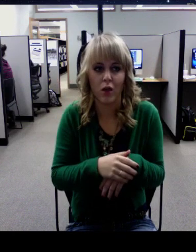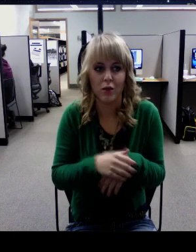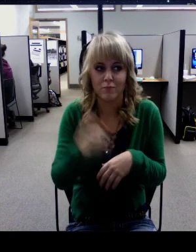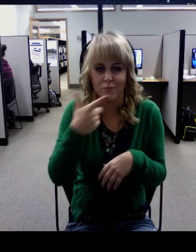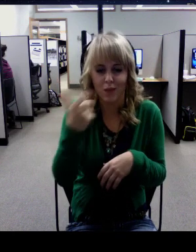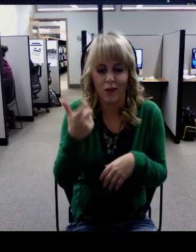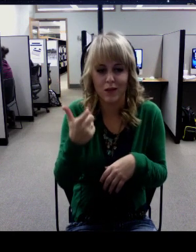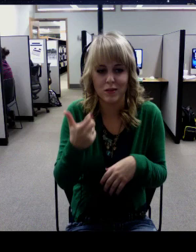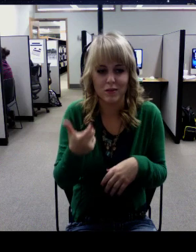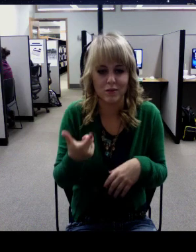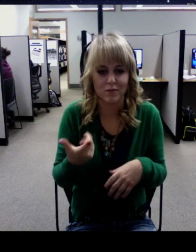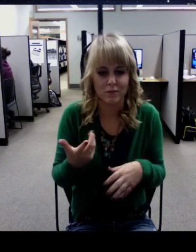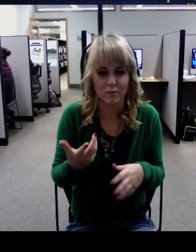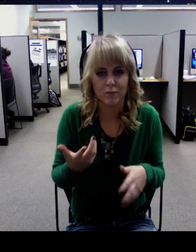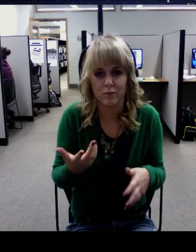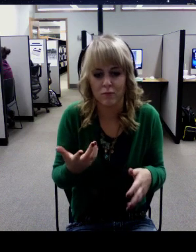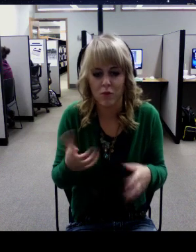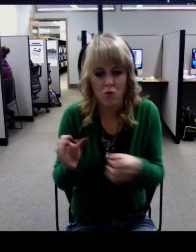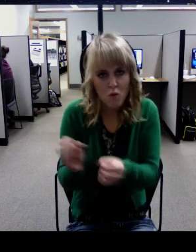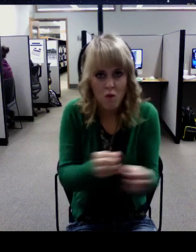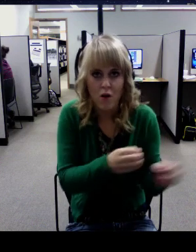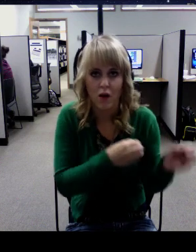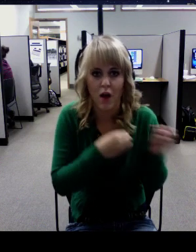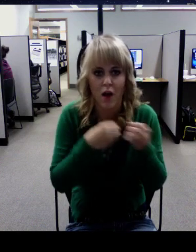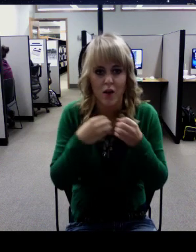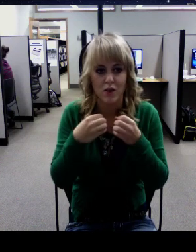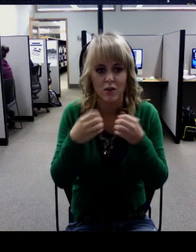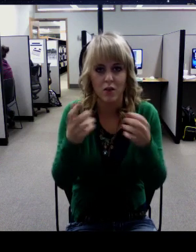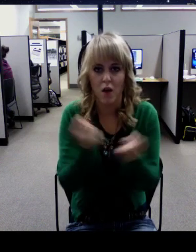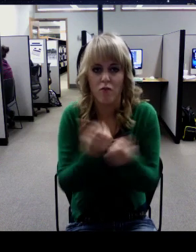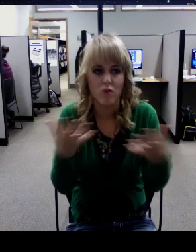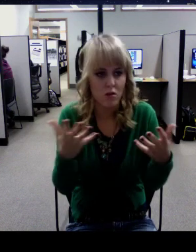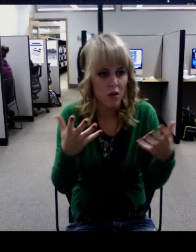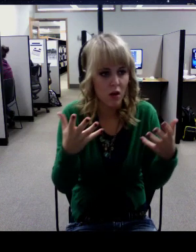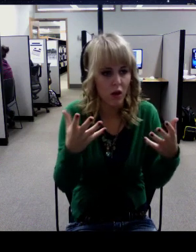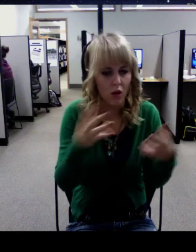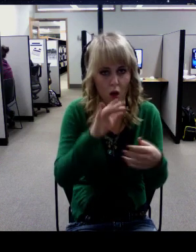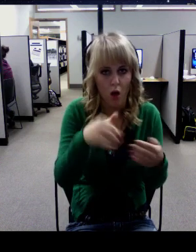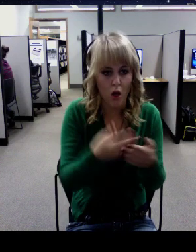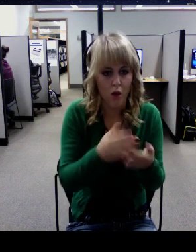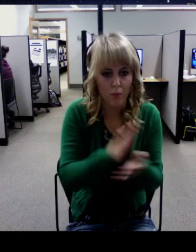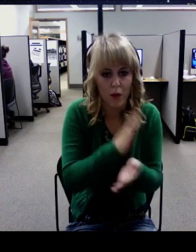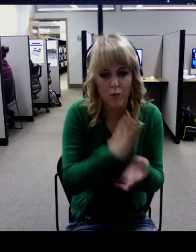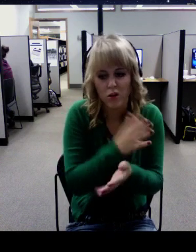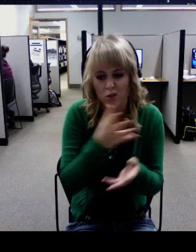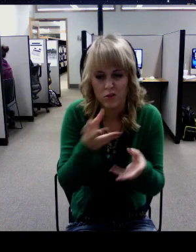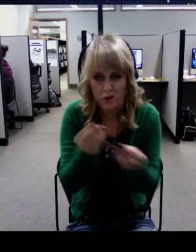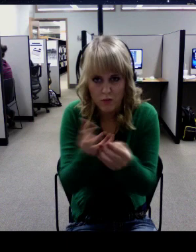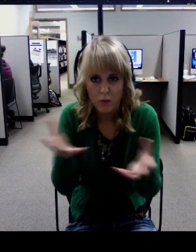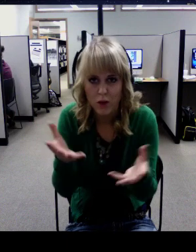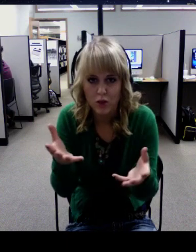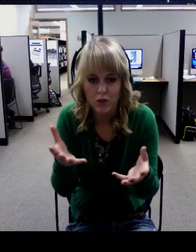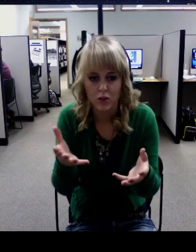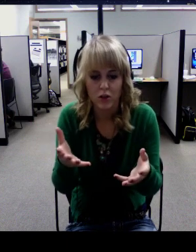to organize all the different pieces of information for people and put it together in a manner that's useful and means